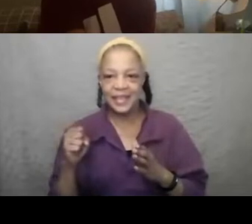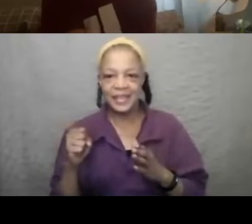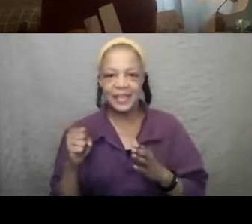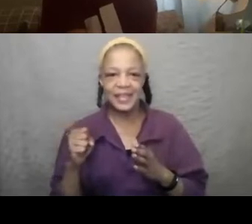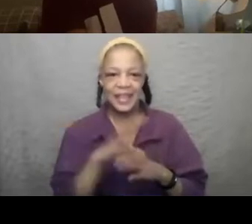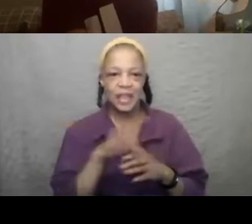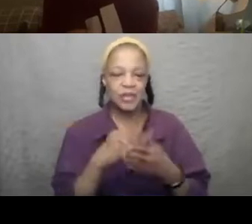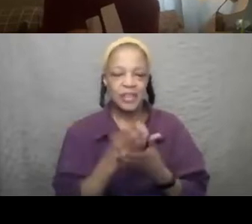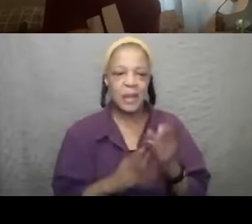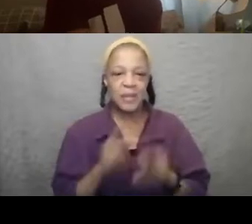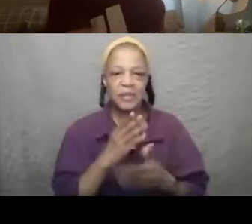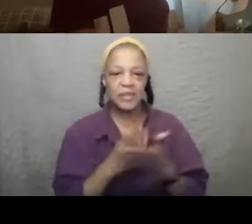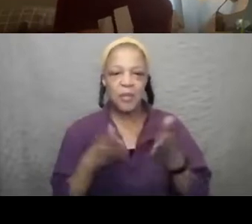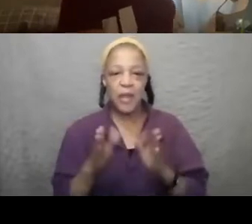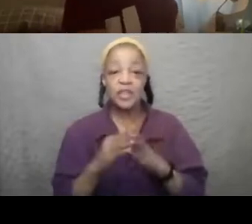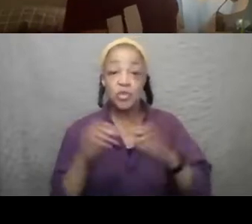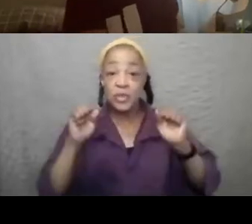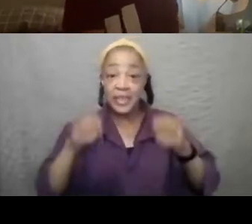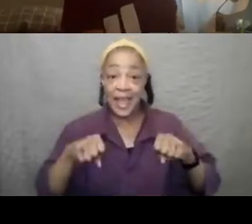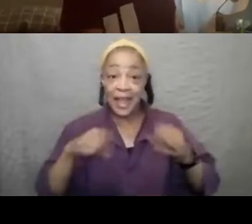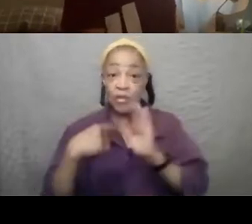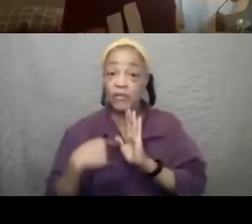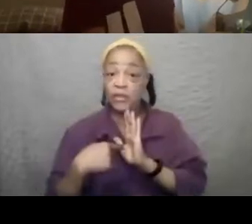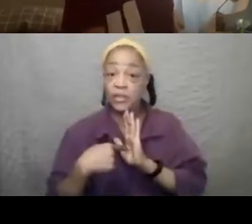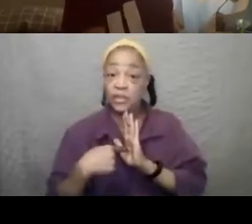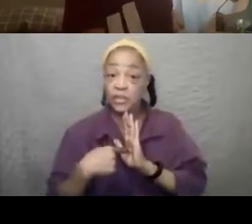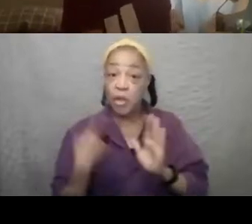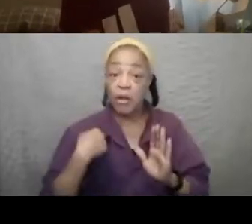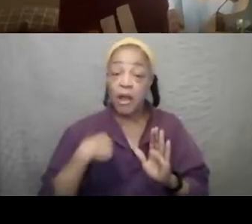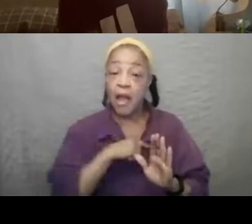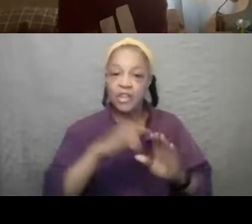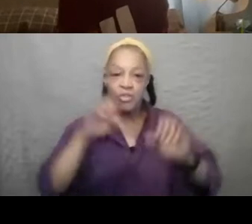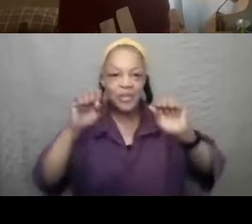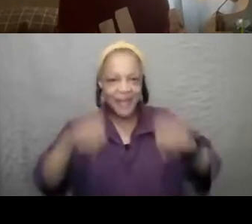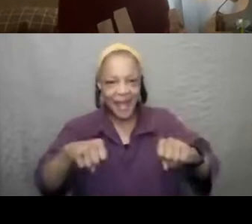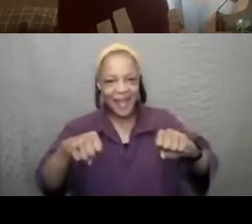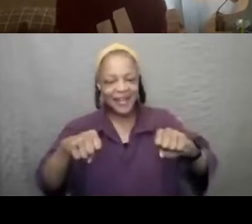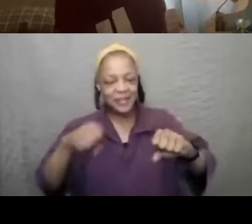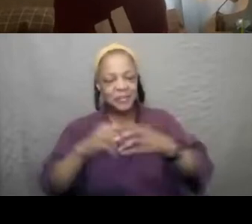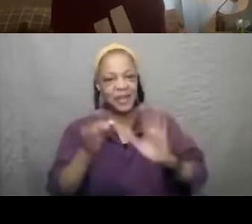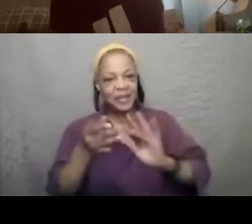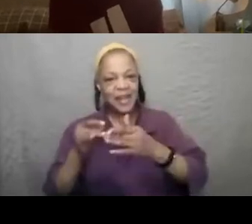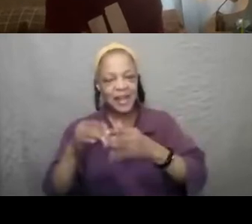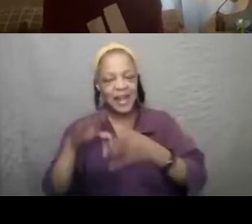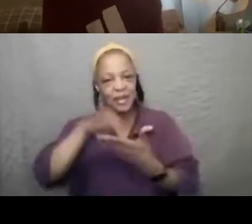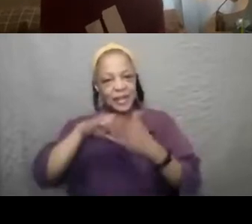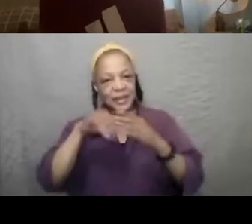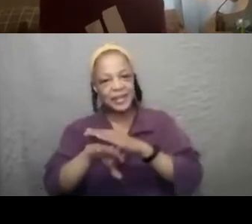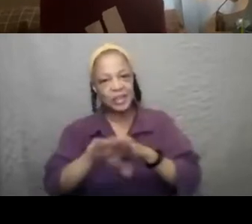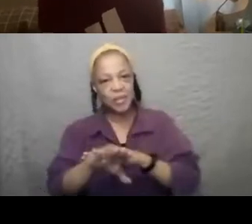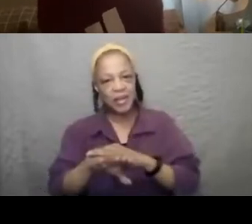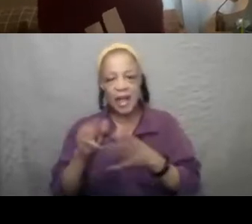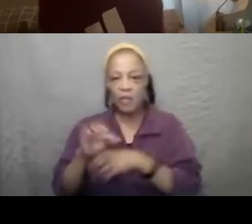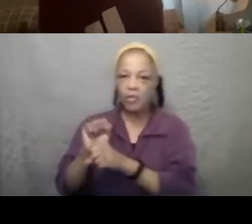And you can do it. You have shown us that you can do it. So don't say you can't do it, and that there is only one form